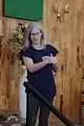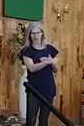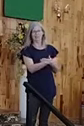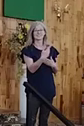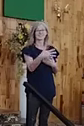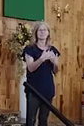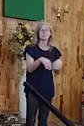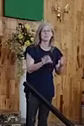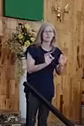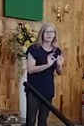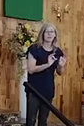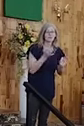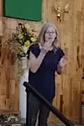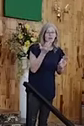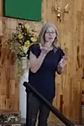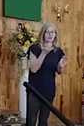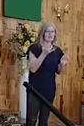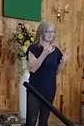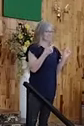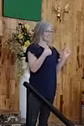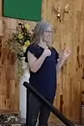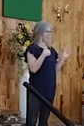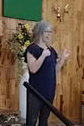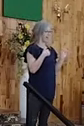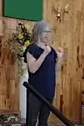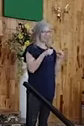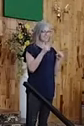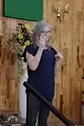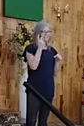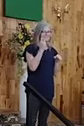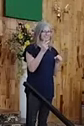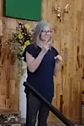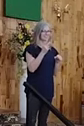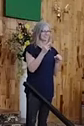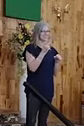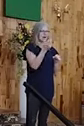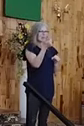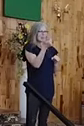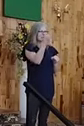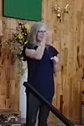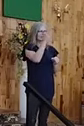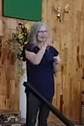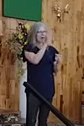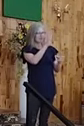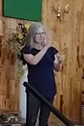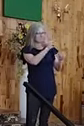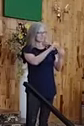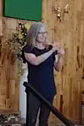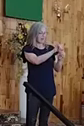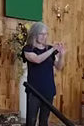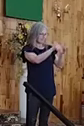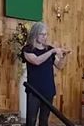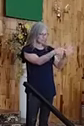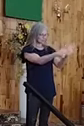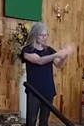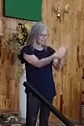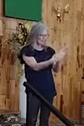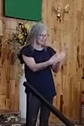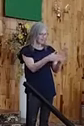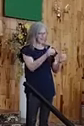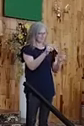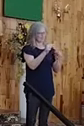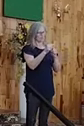That's important because I get to see a facet of God in that person. And the word facet